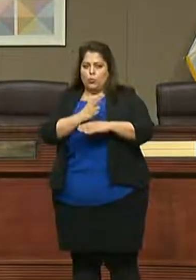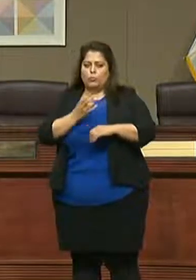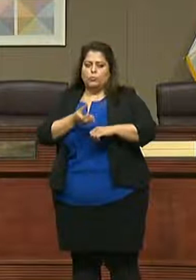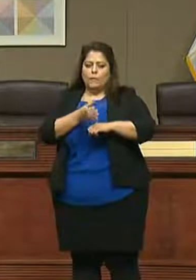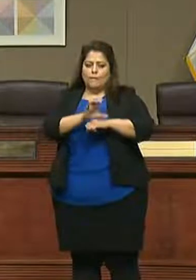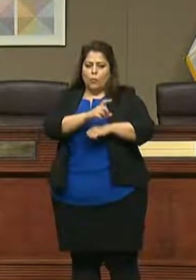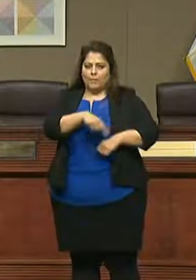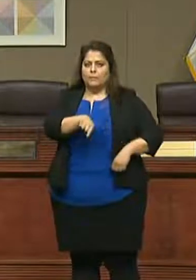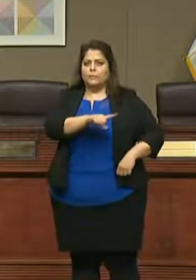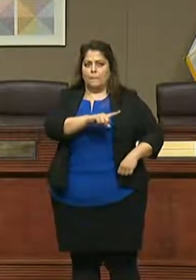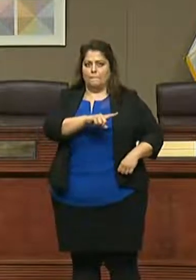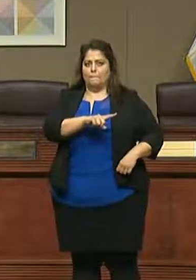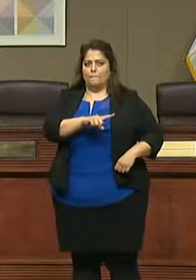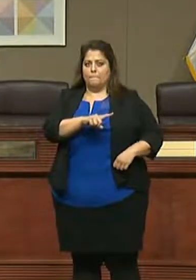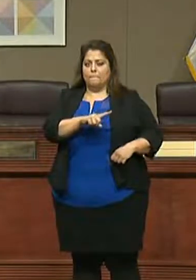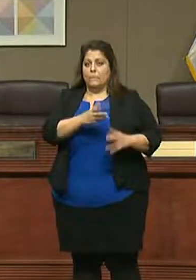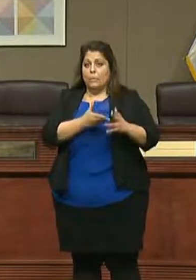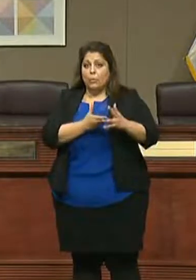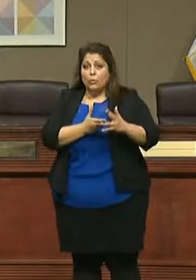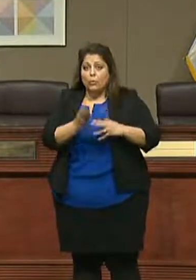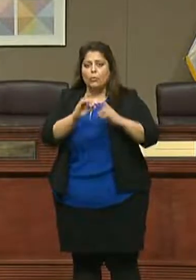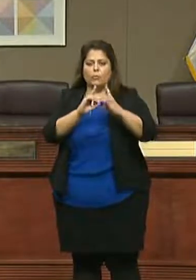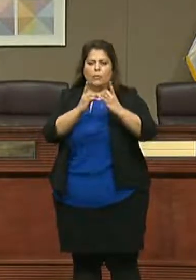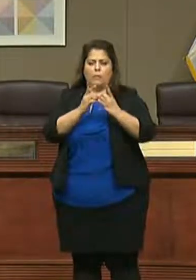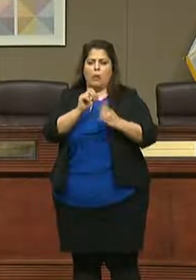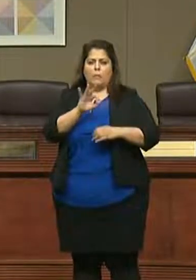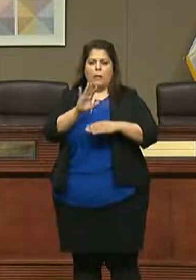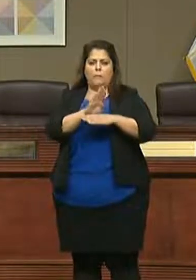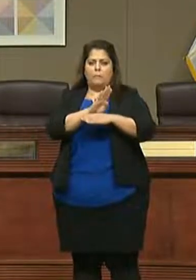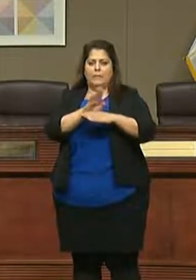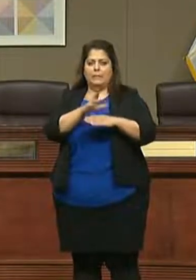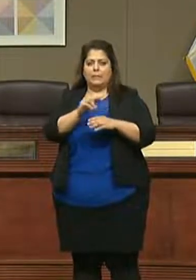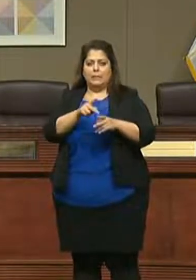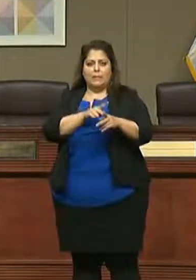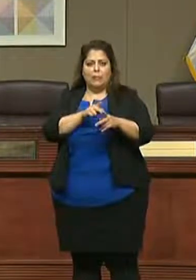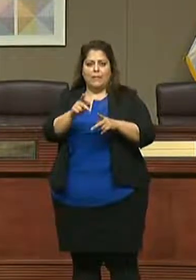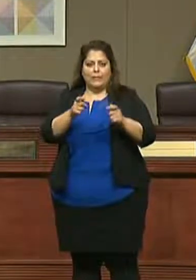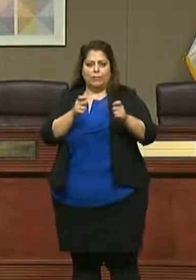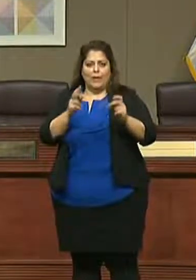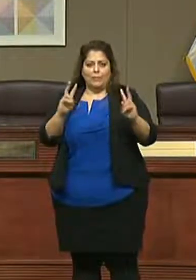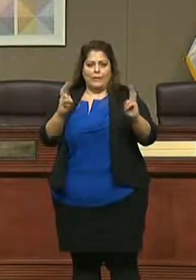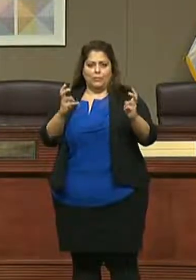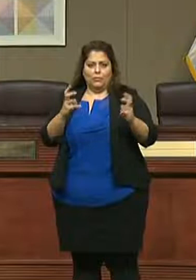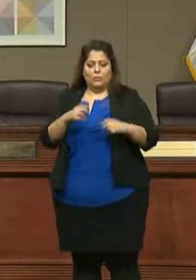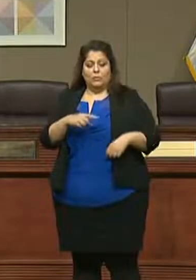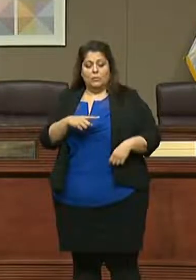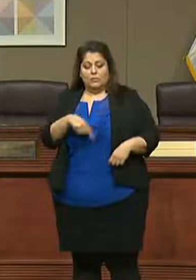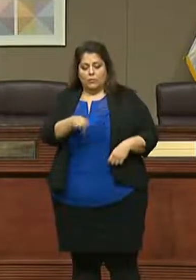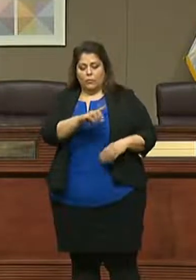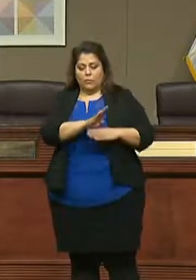enforcement has been done through the Department of Business and Professional Regulation for those businesses.